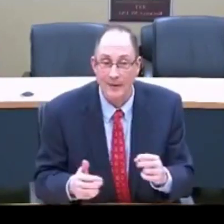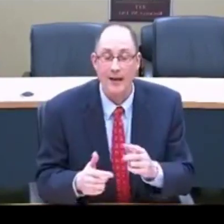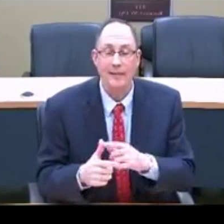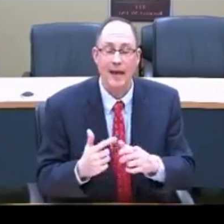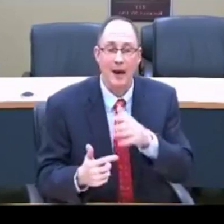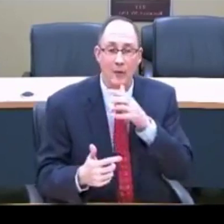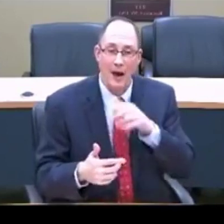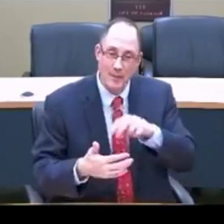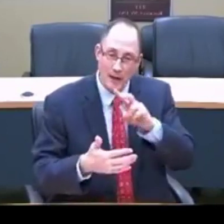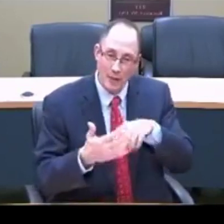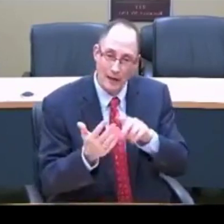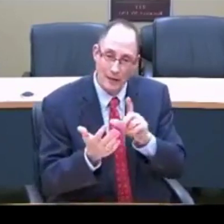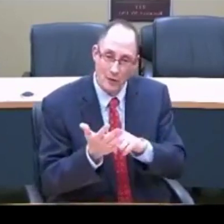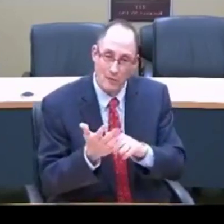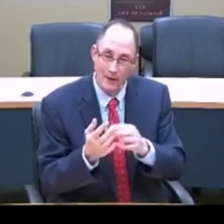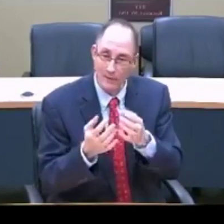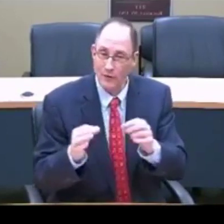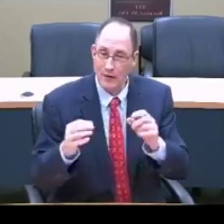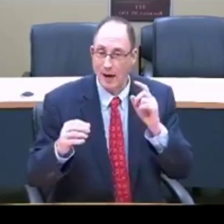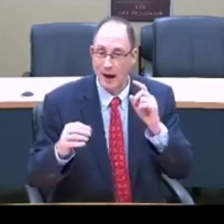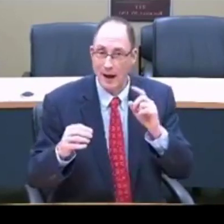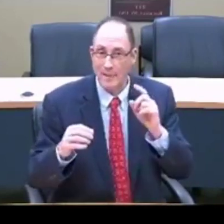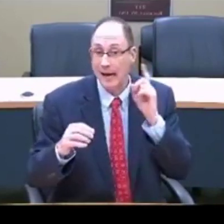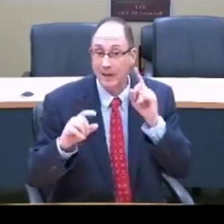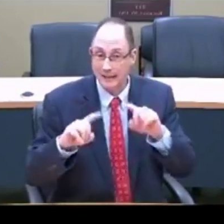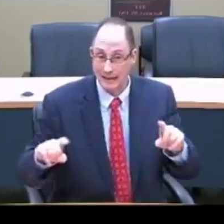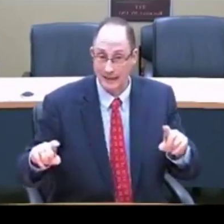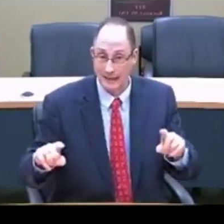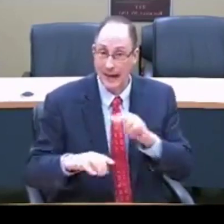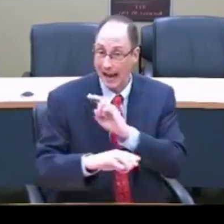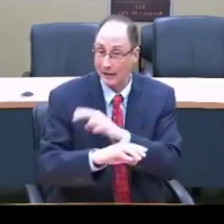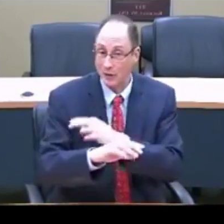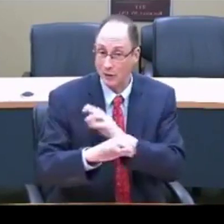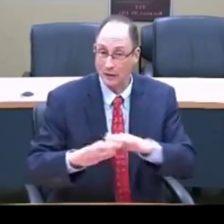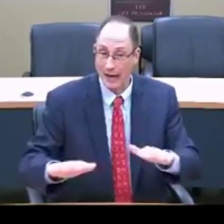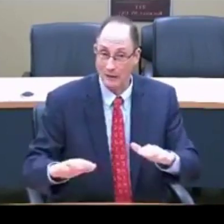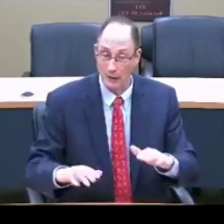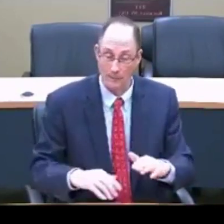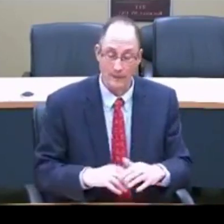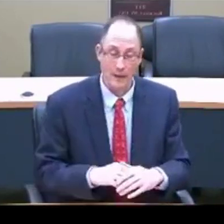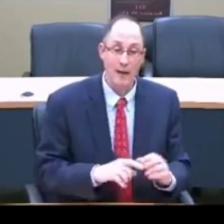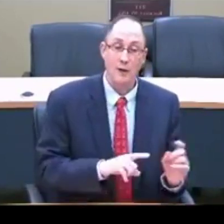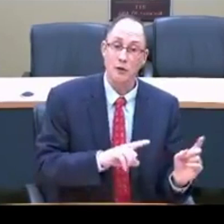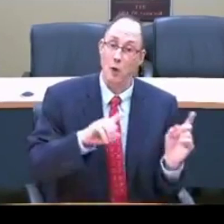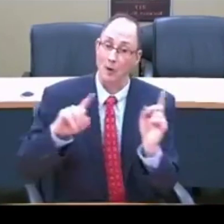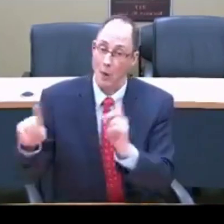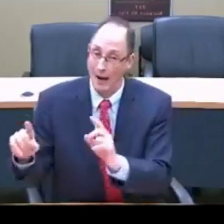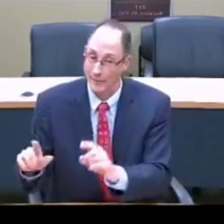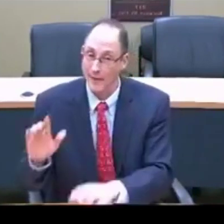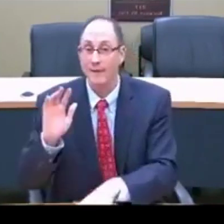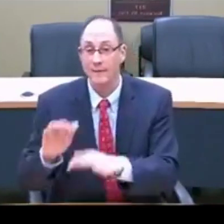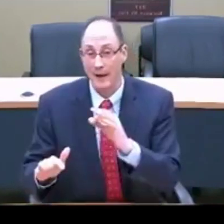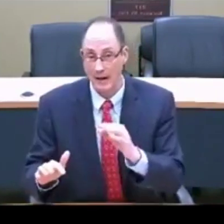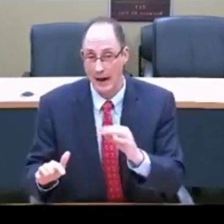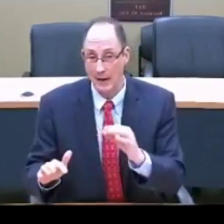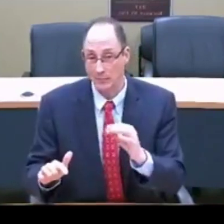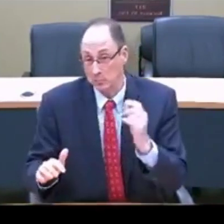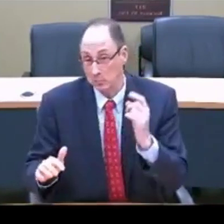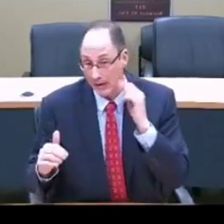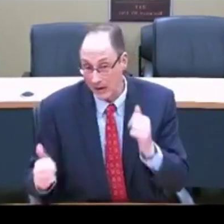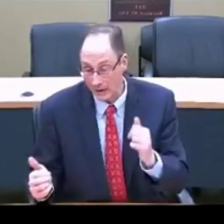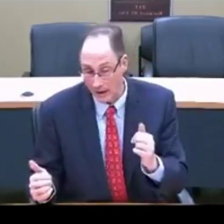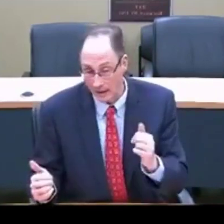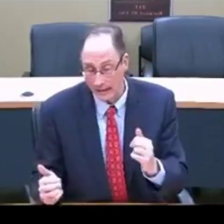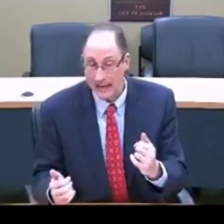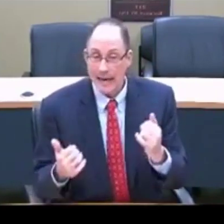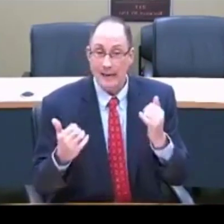Then my grandmother read in the newspaper three hearing testing at Children's Hospital. So we went, found out, had a